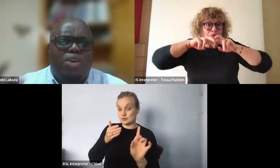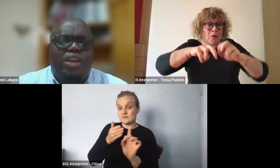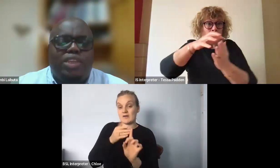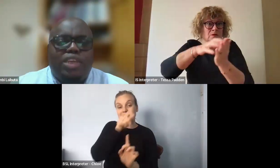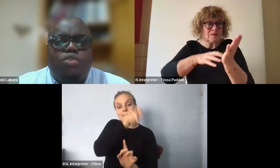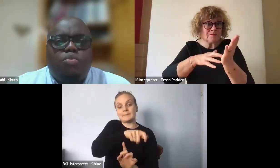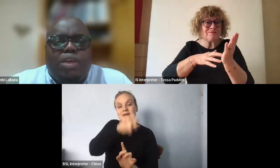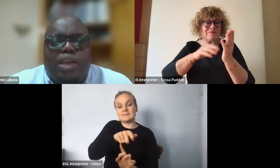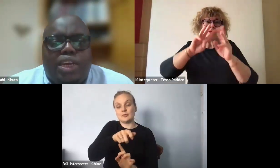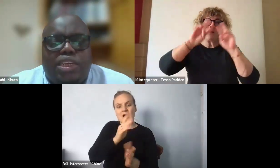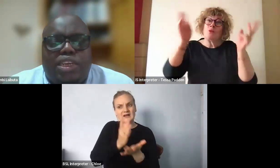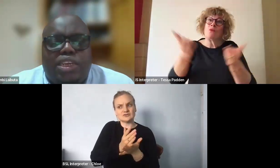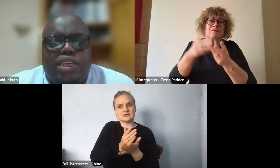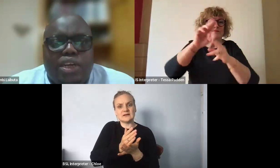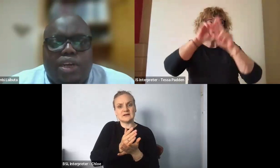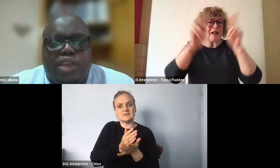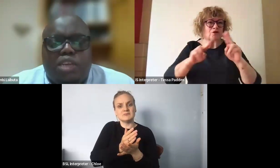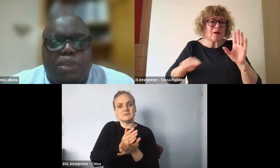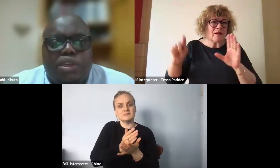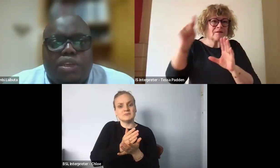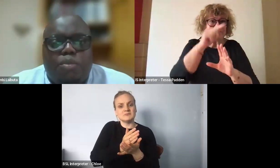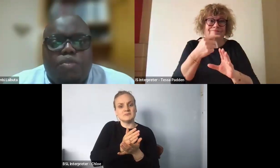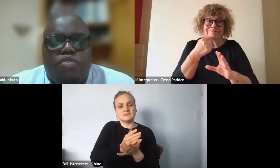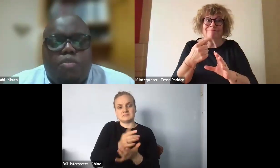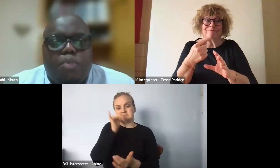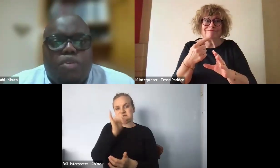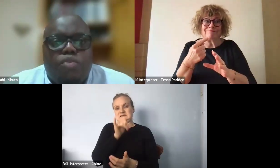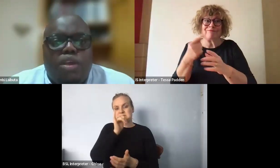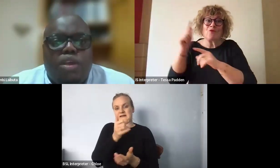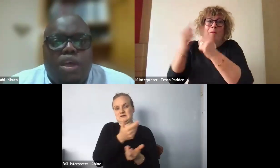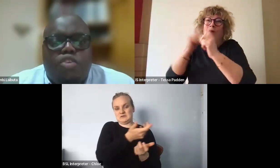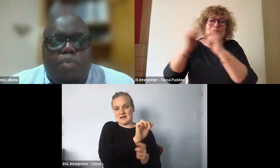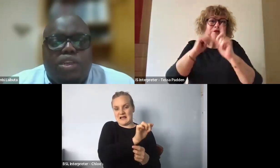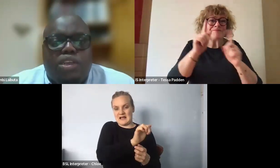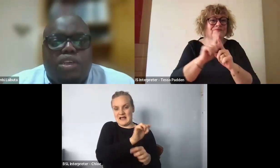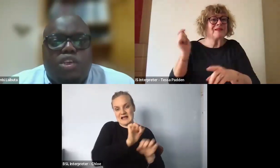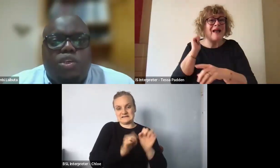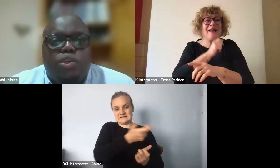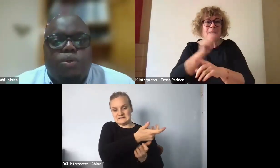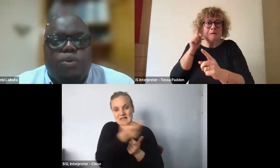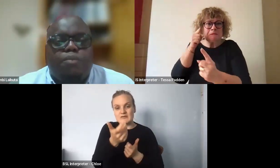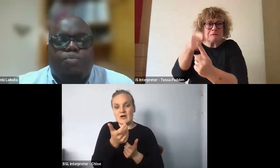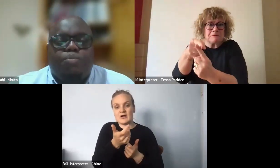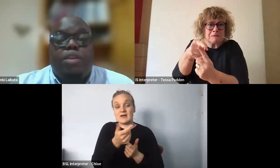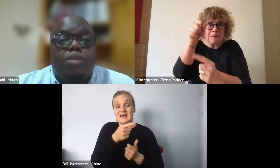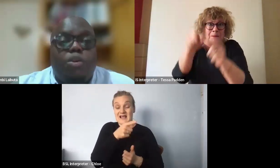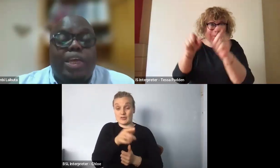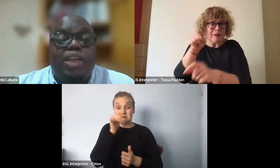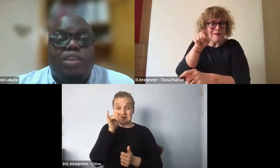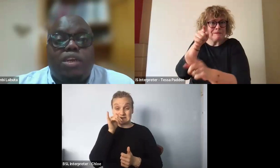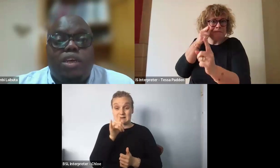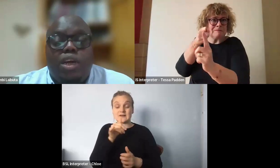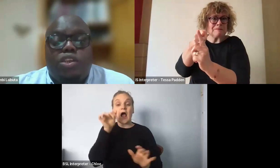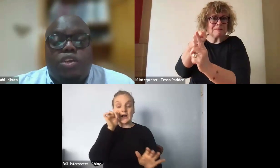people who are really said to be anti-terror suspects, and some of these suspects actually experienced extrajudicial. I mean, they